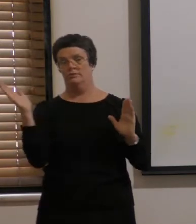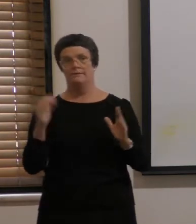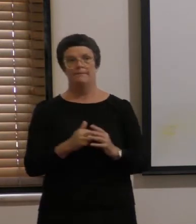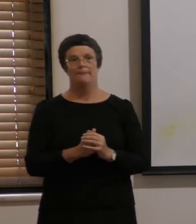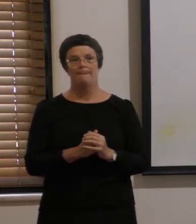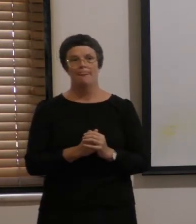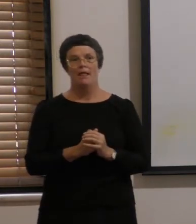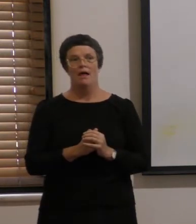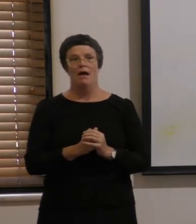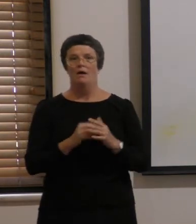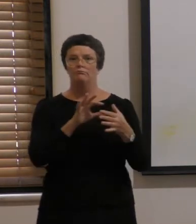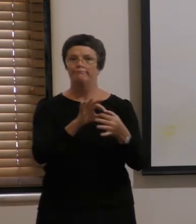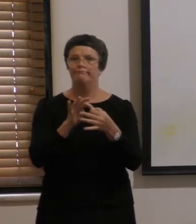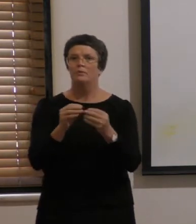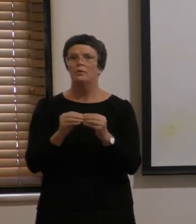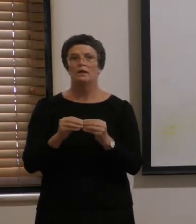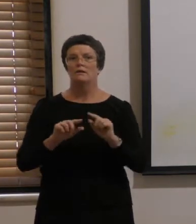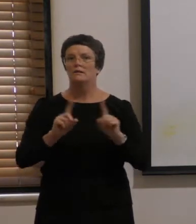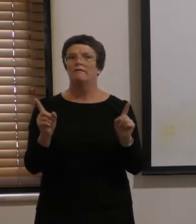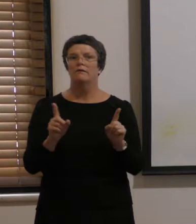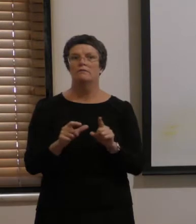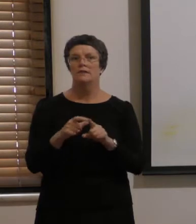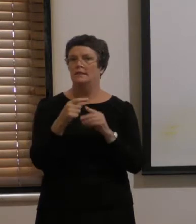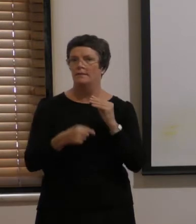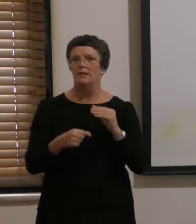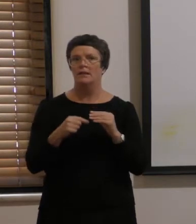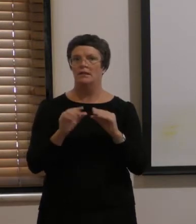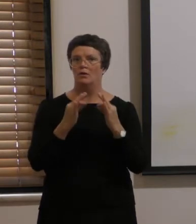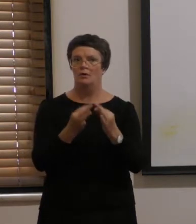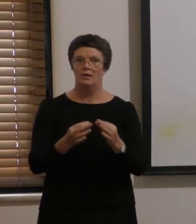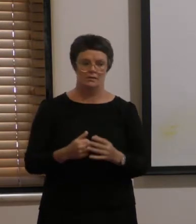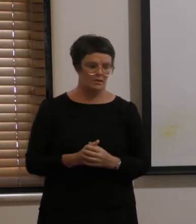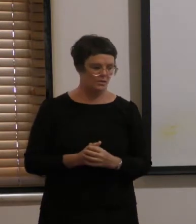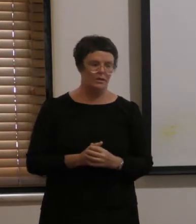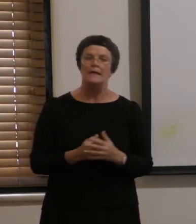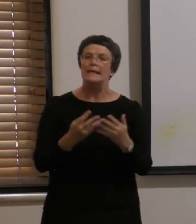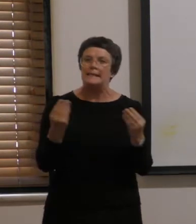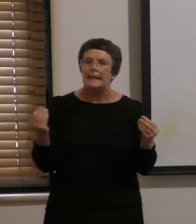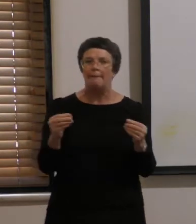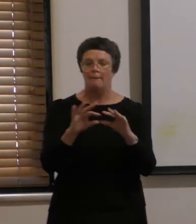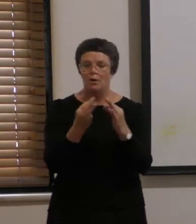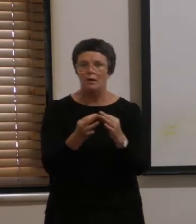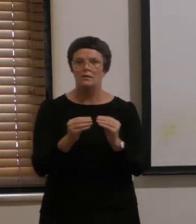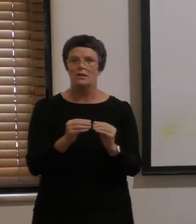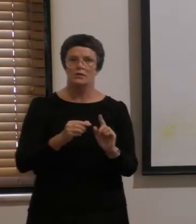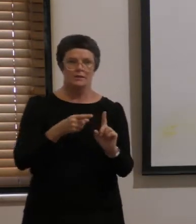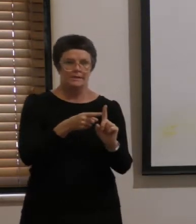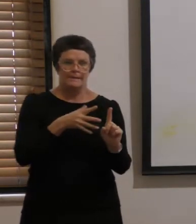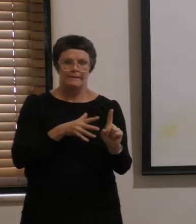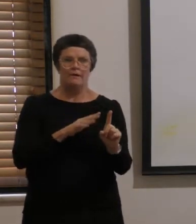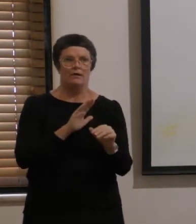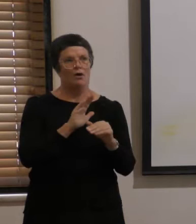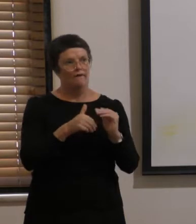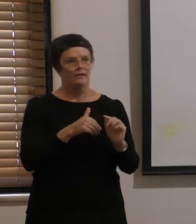disability organisations. So you'll see some national organisations that are diagnostic specific, great organisations, but have